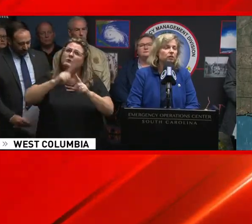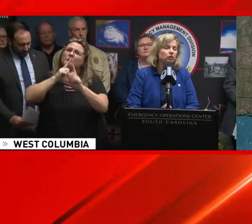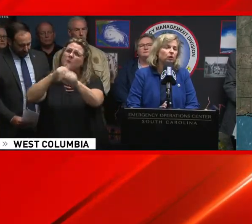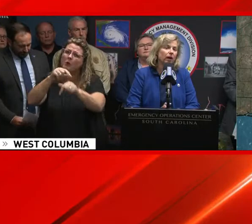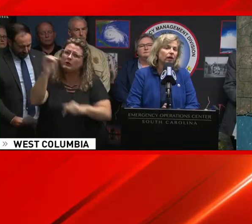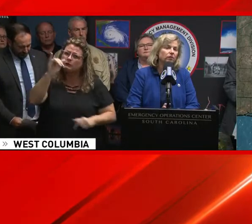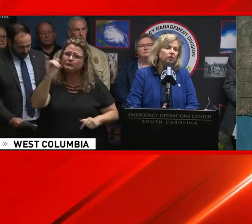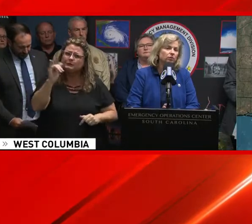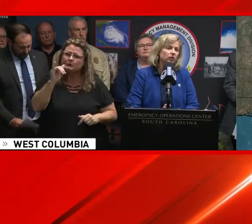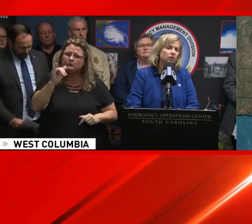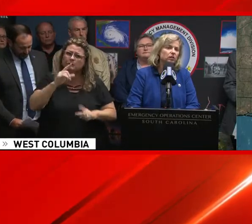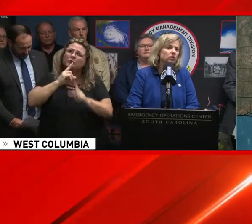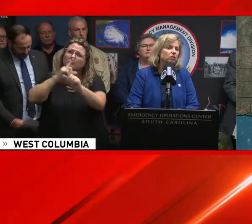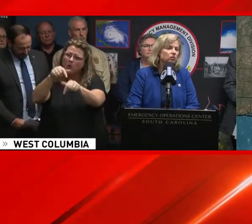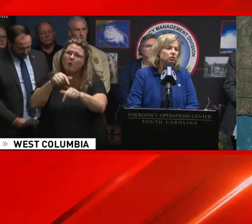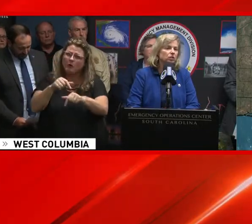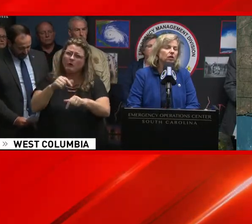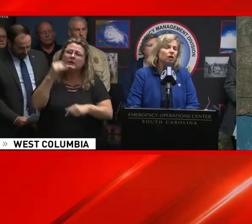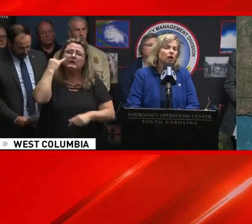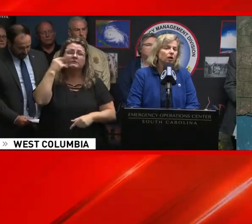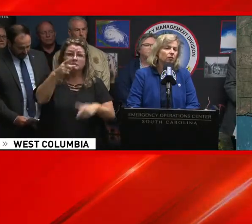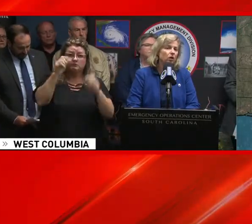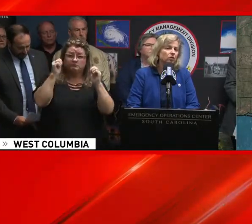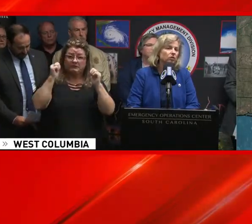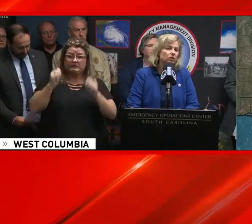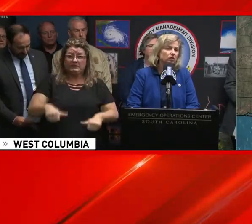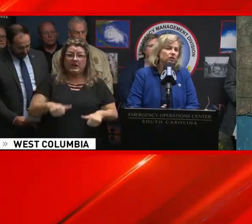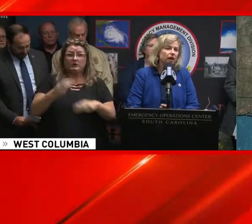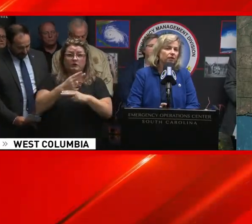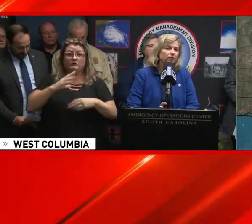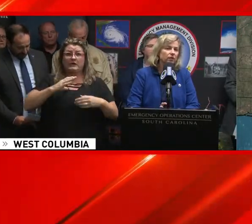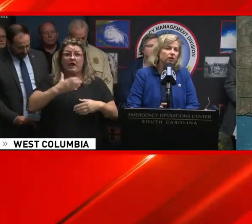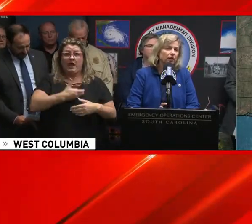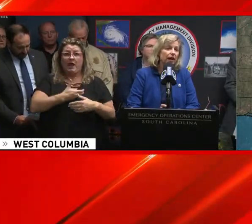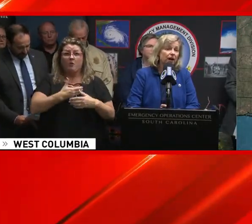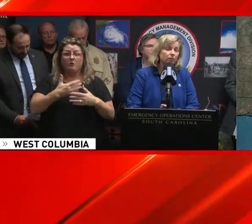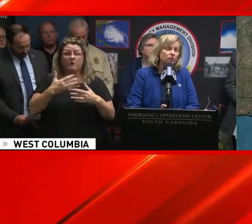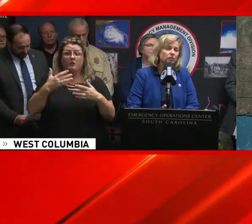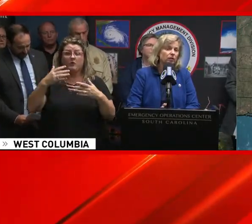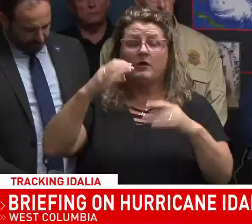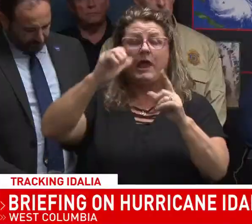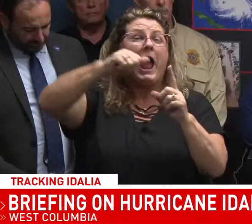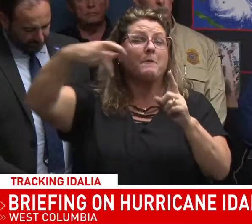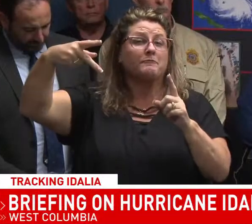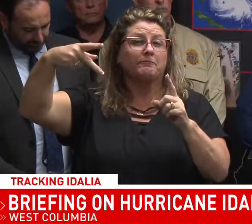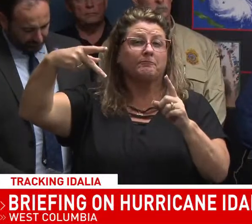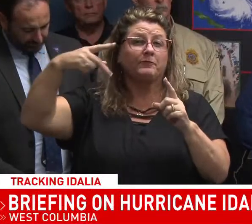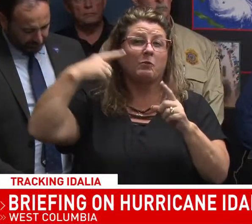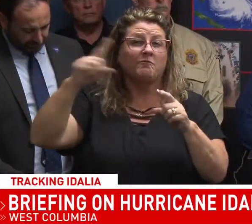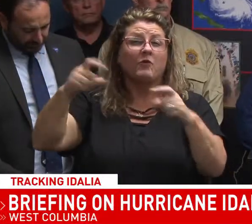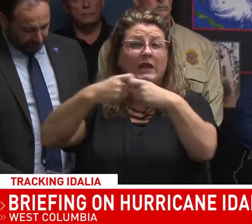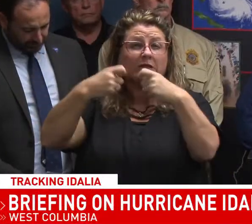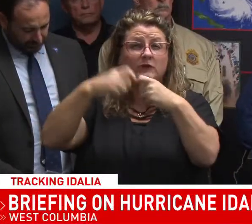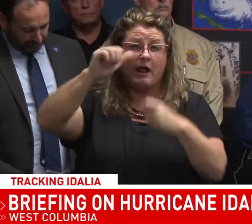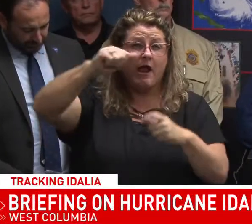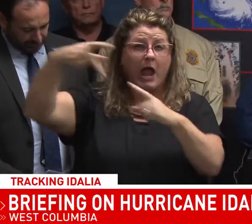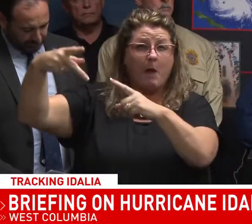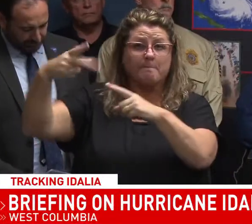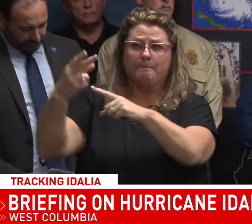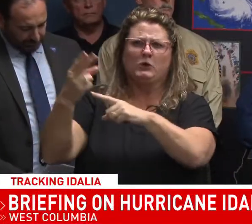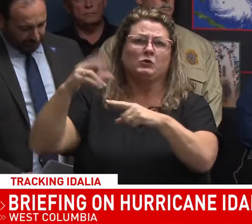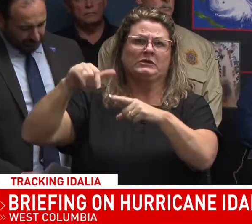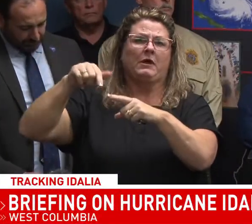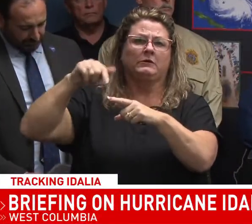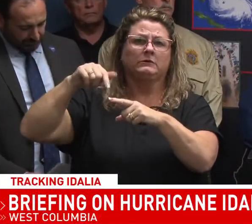outages, and if you have the ability to use, our utilities have apps, so if you have the ability to use an